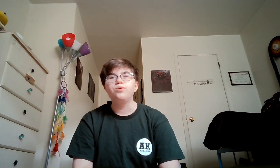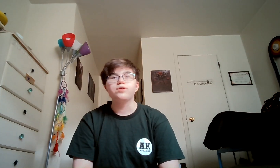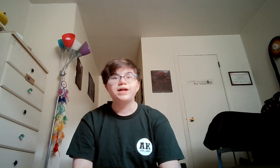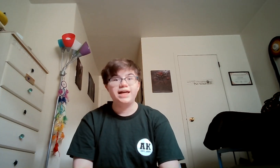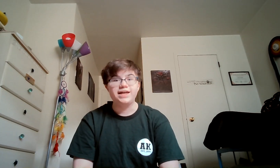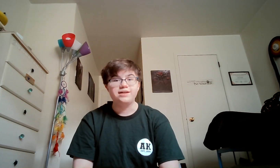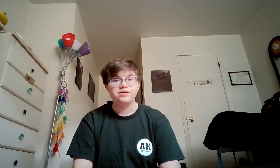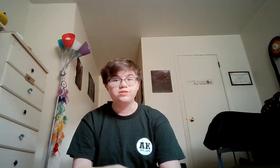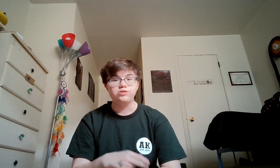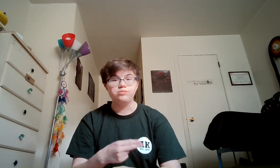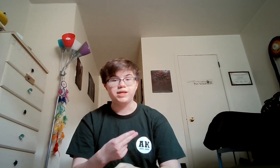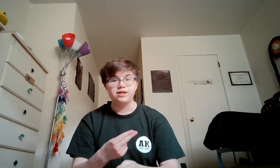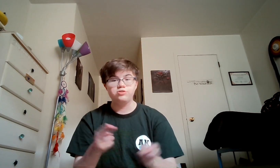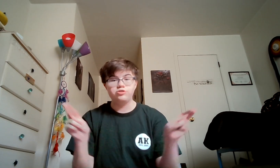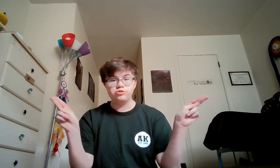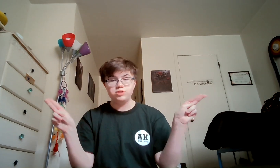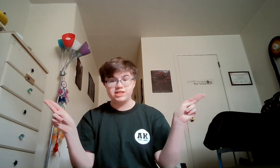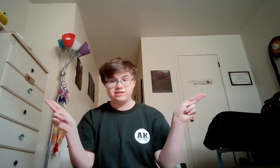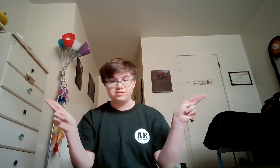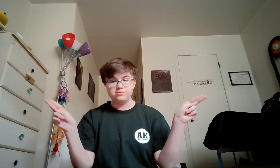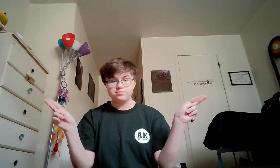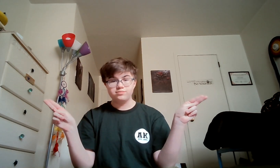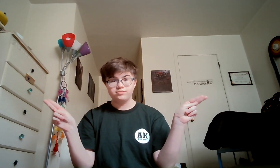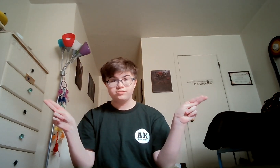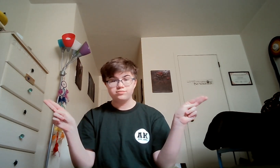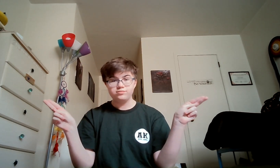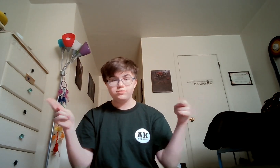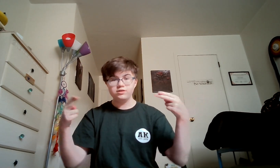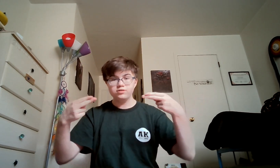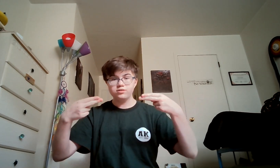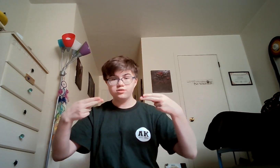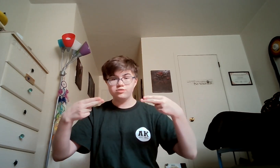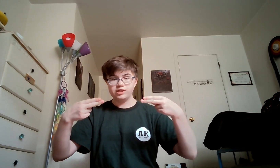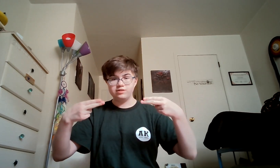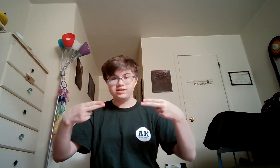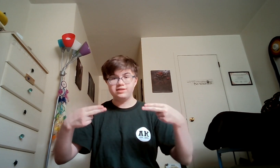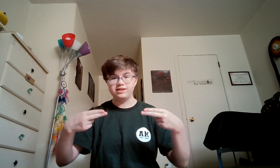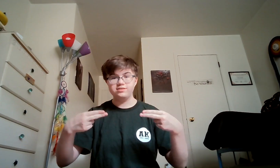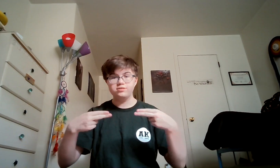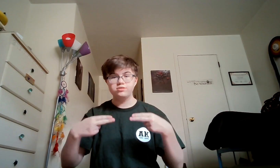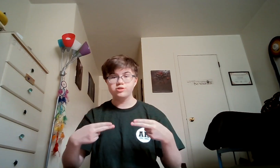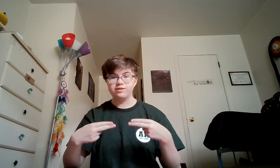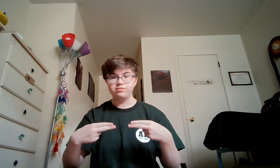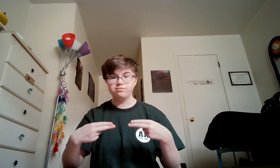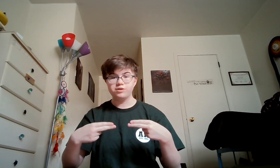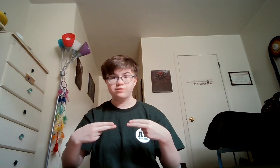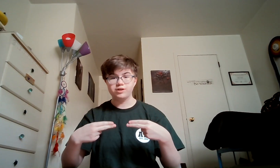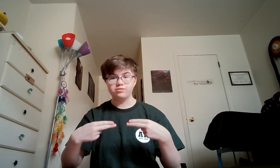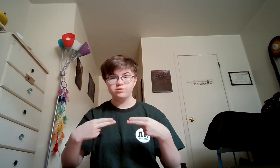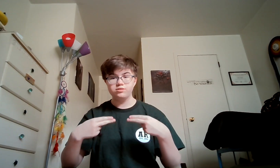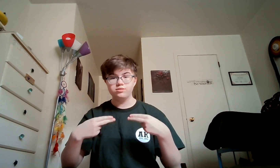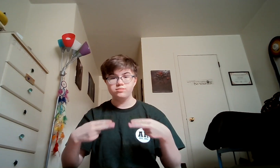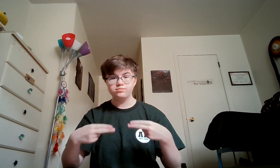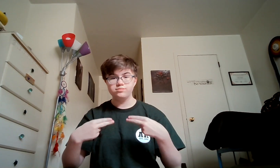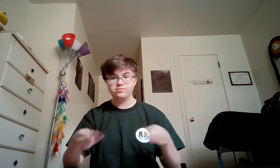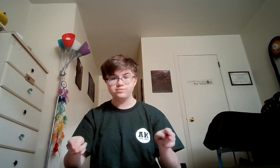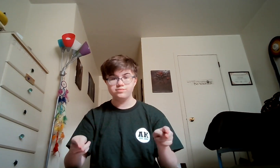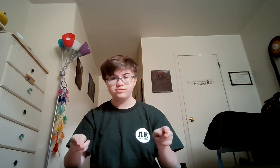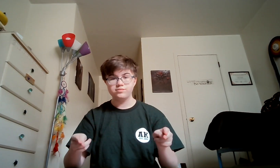For egg, you make 2 G's. So G looks like this. So you have them in front of you.